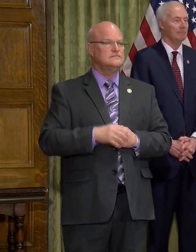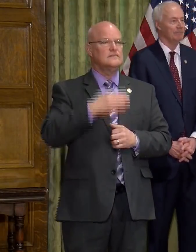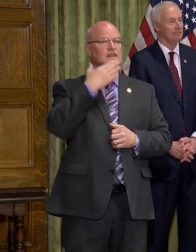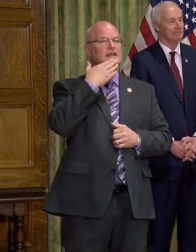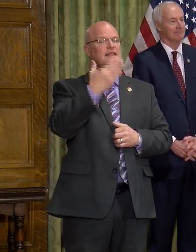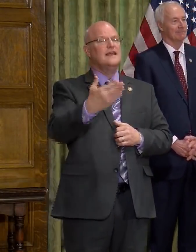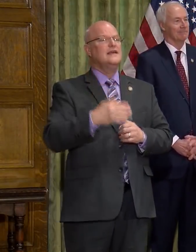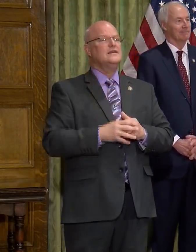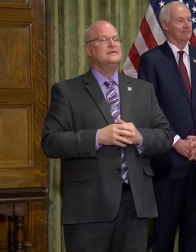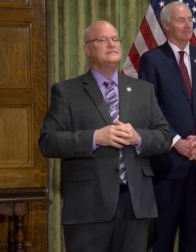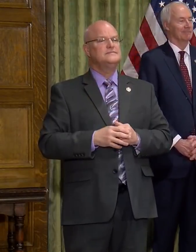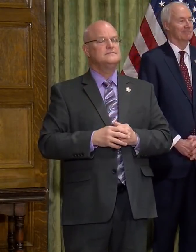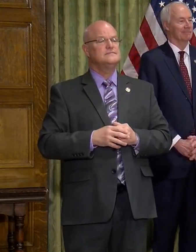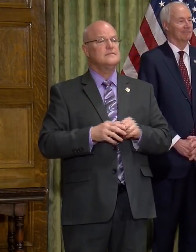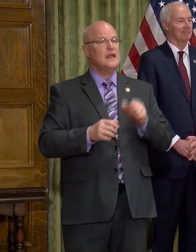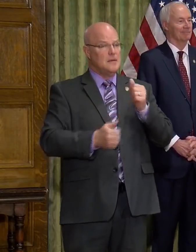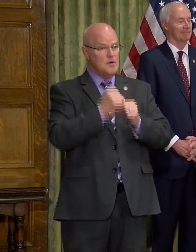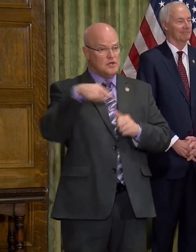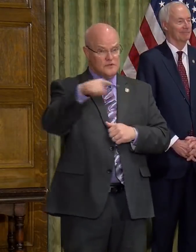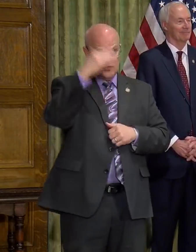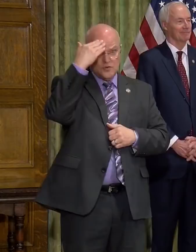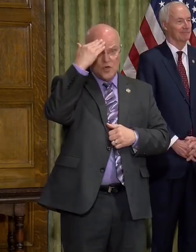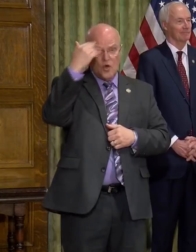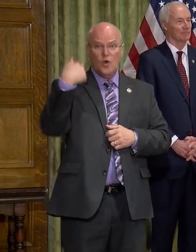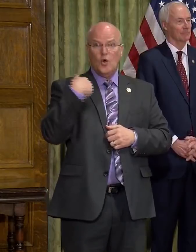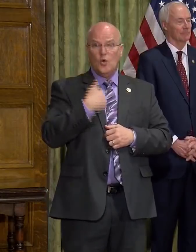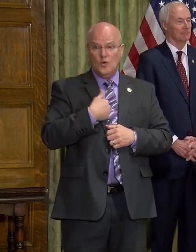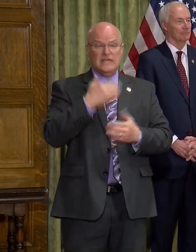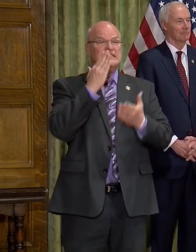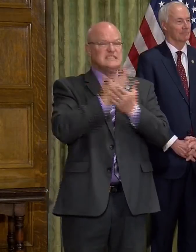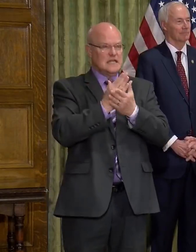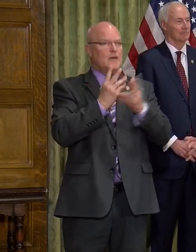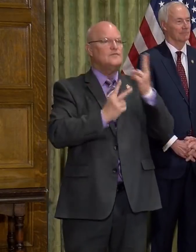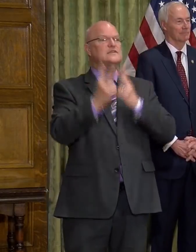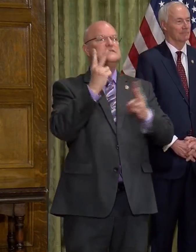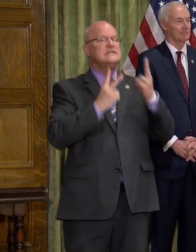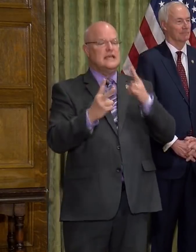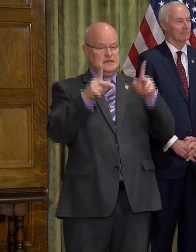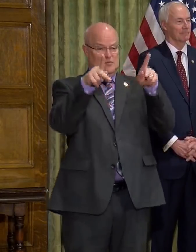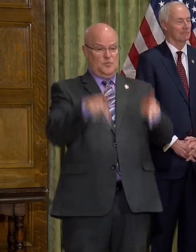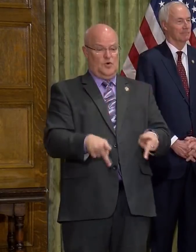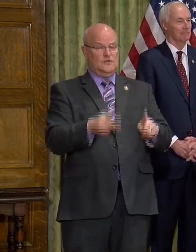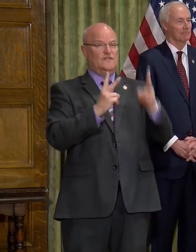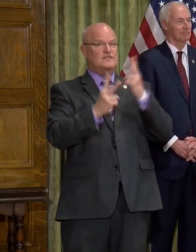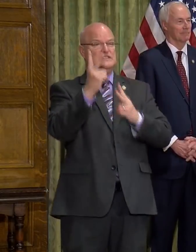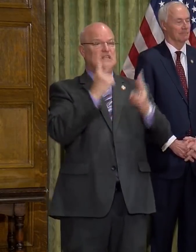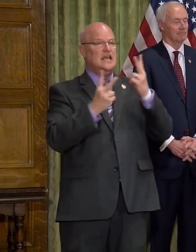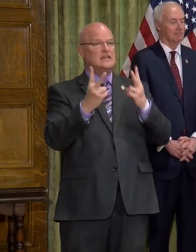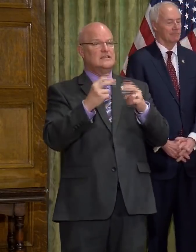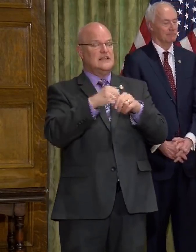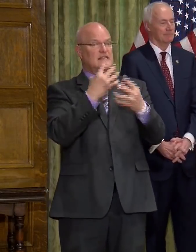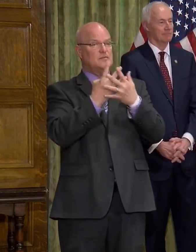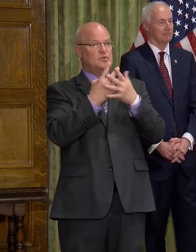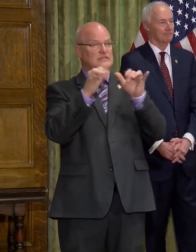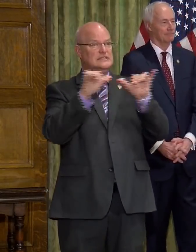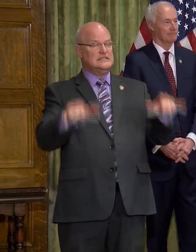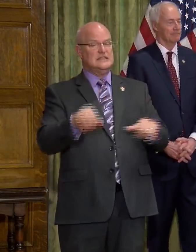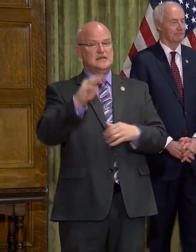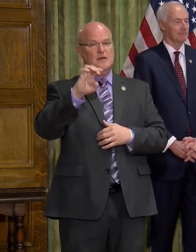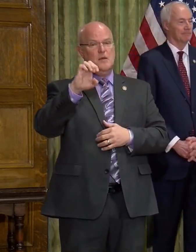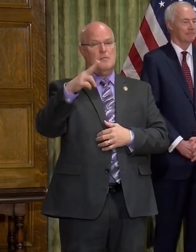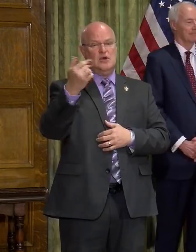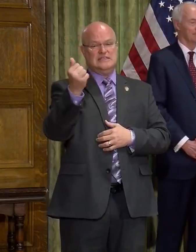Thank you. As most of you may know, we did stop visitation, in-person visitation in the prison system on March